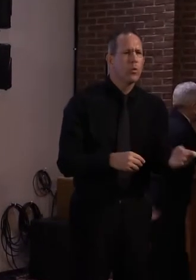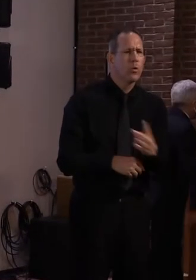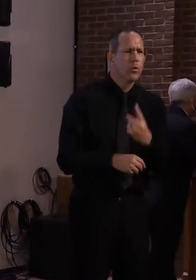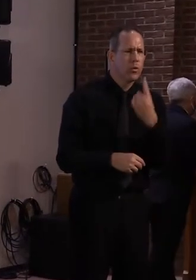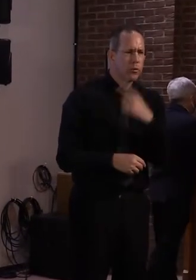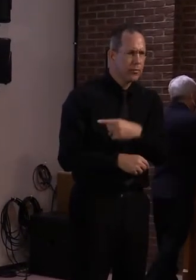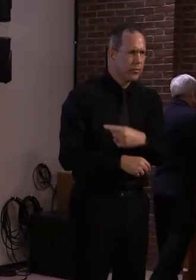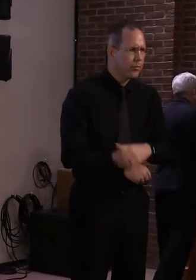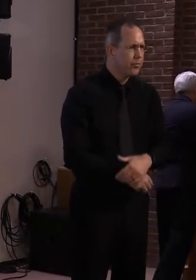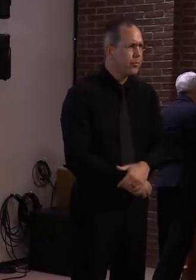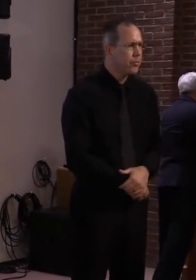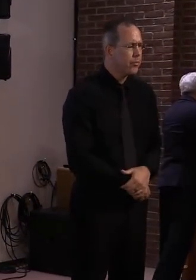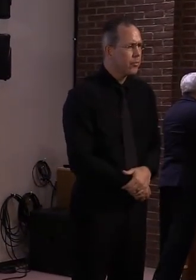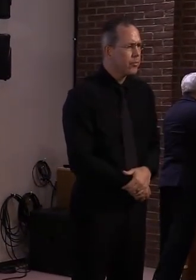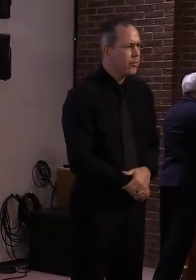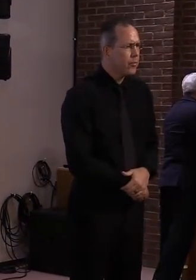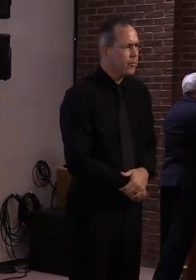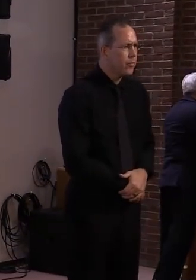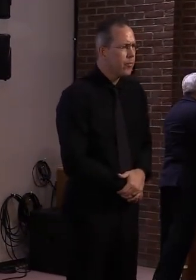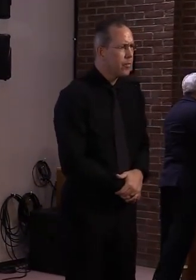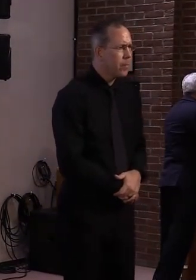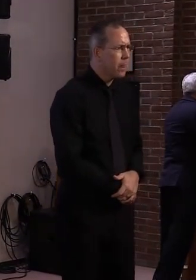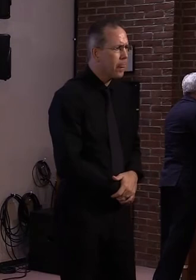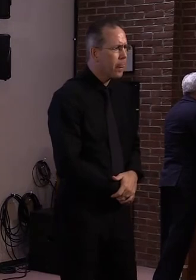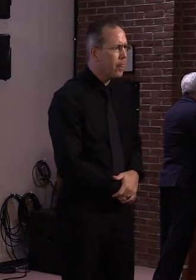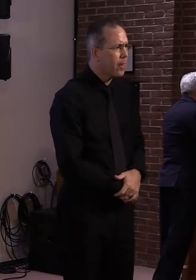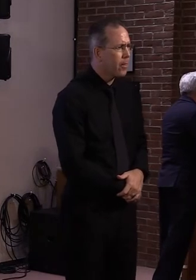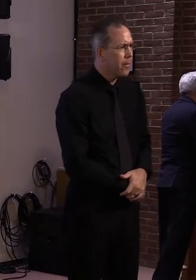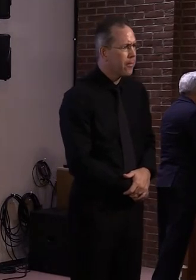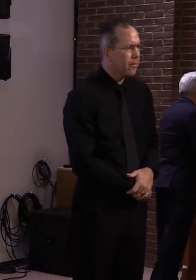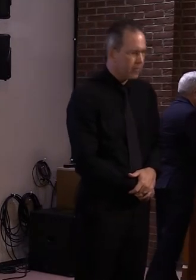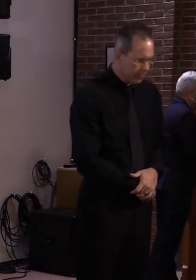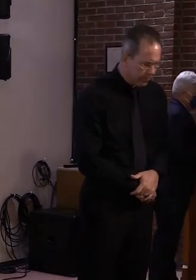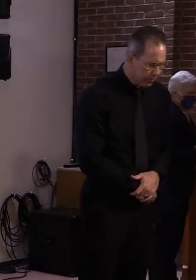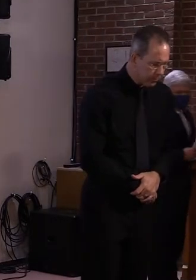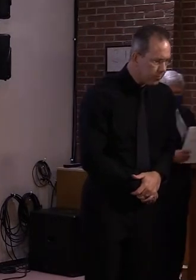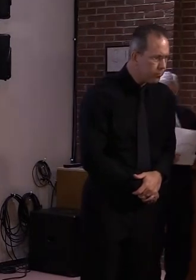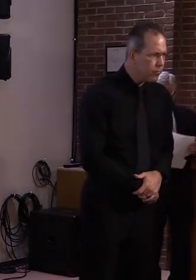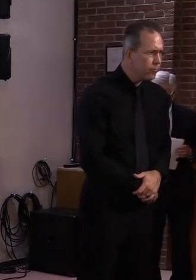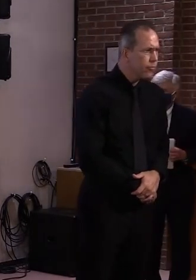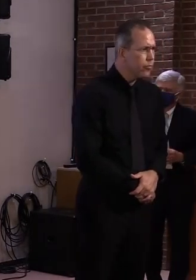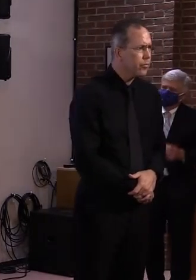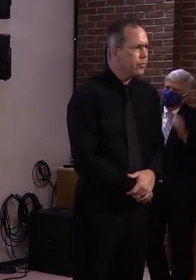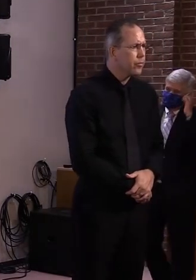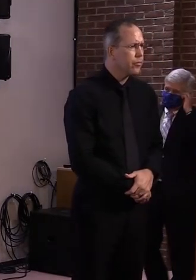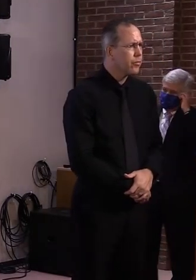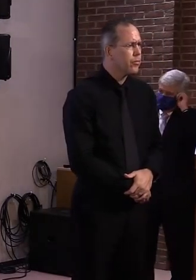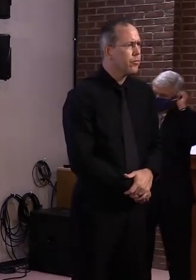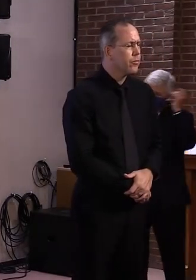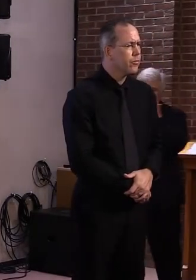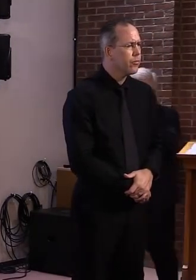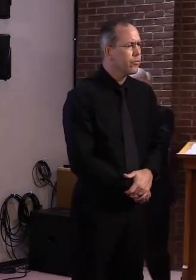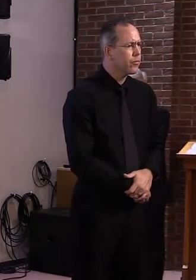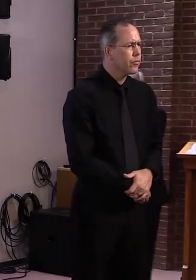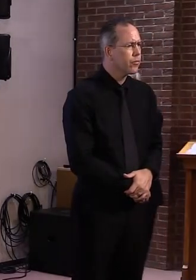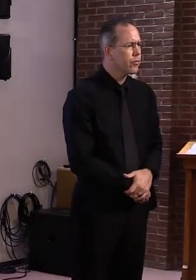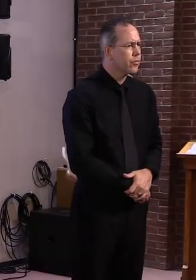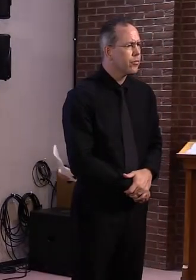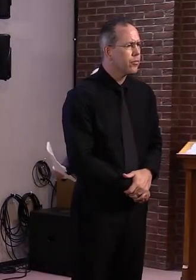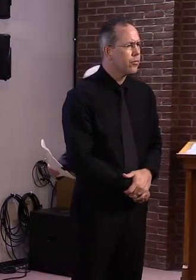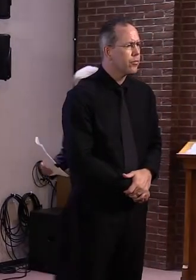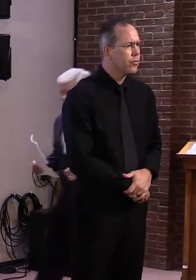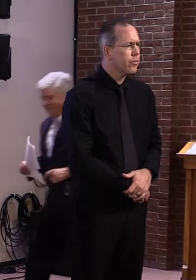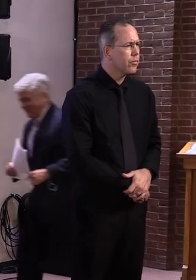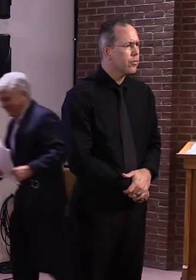prison outbreak? Well, sorry, the prisoners that tested positive, have there been any more positives since the last talk?